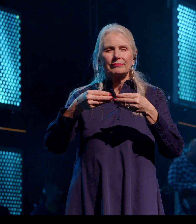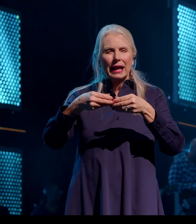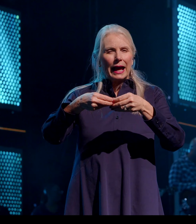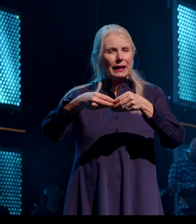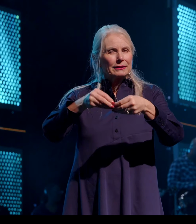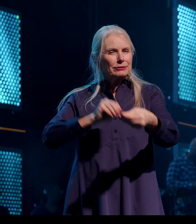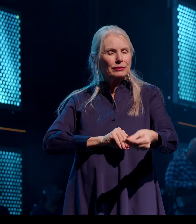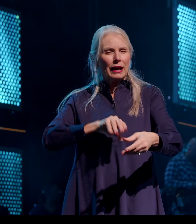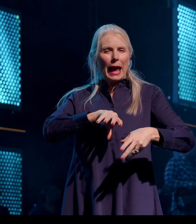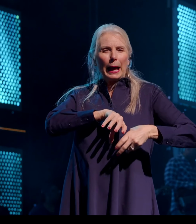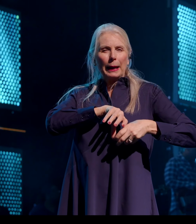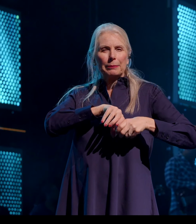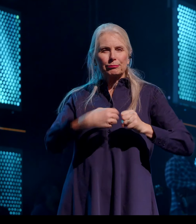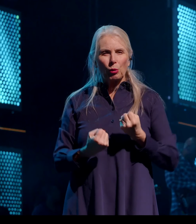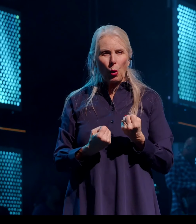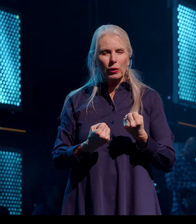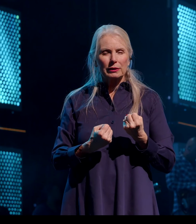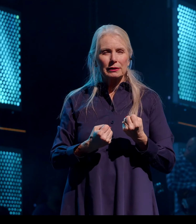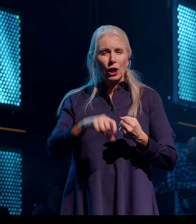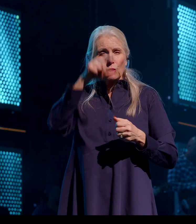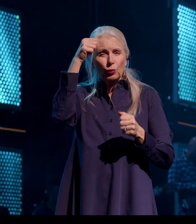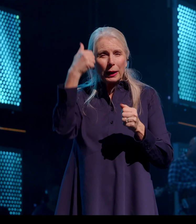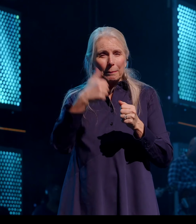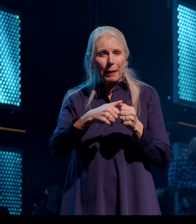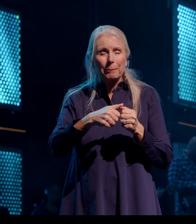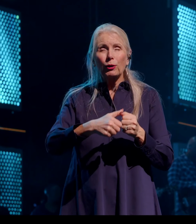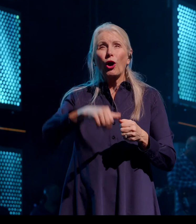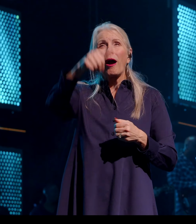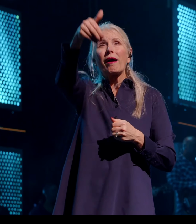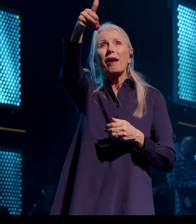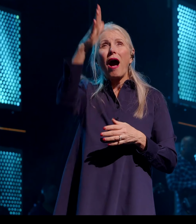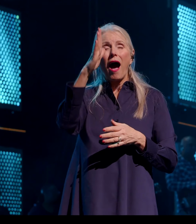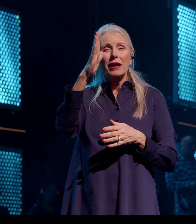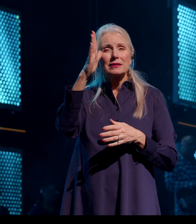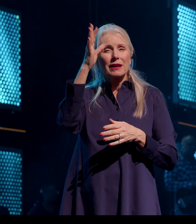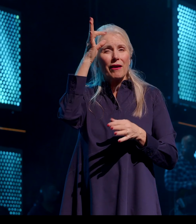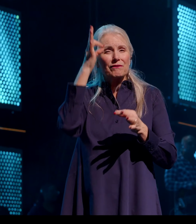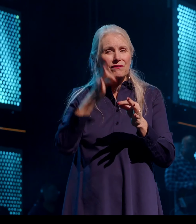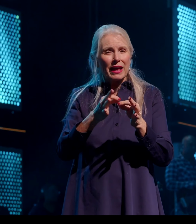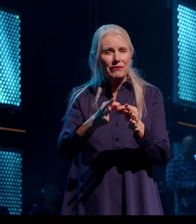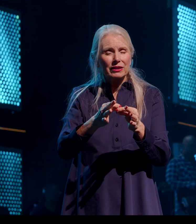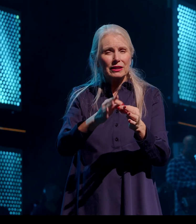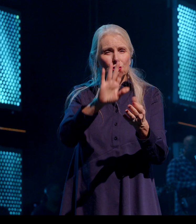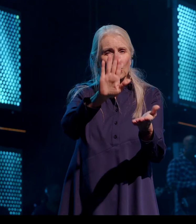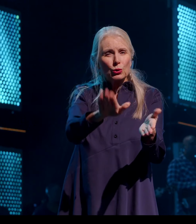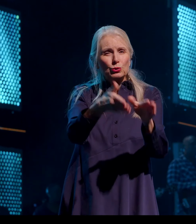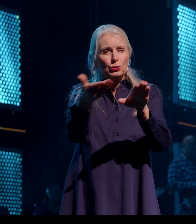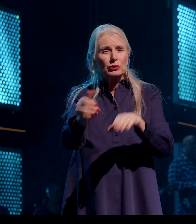in remembrance of me. Let's remember his faithfulness to die for us.